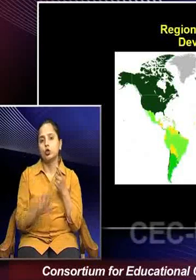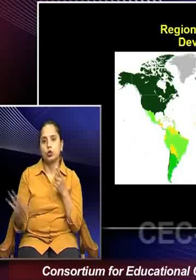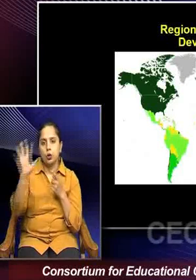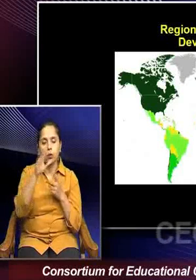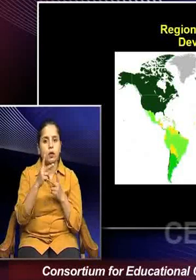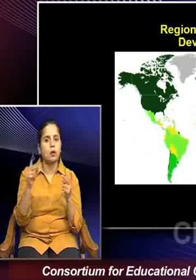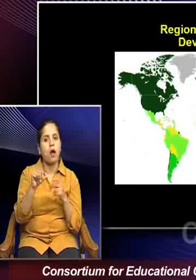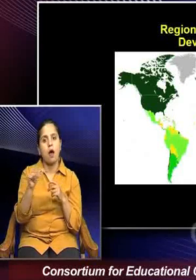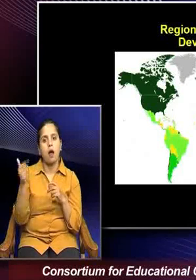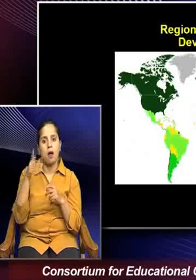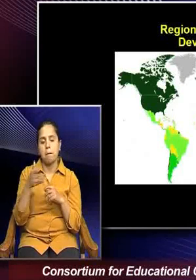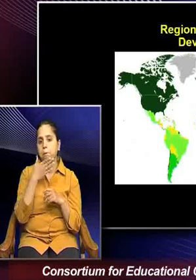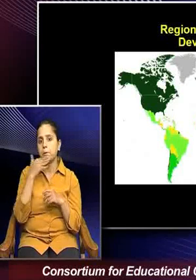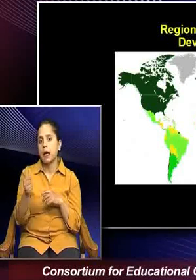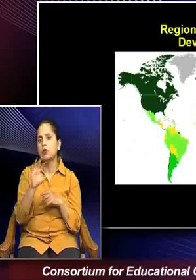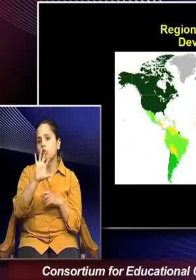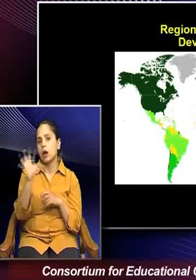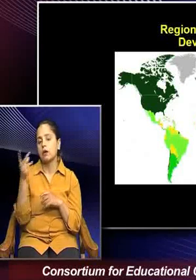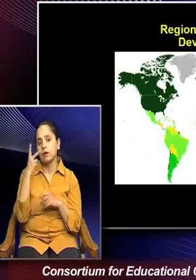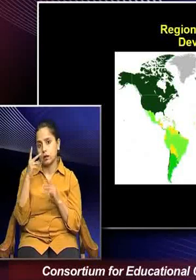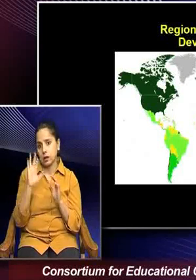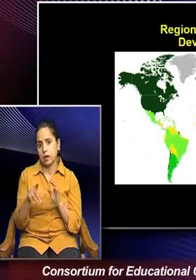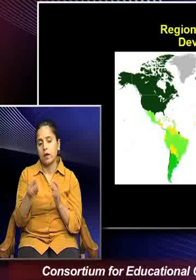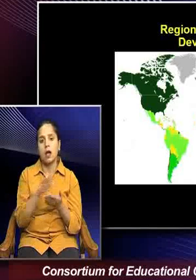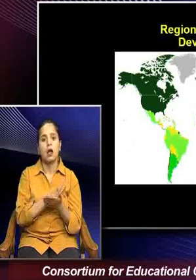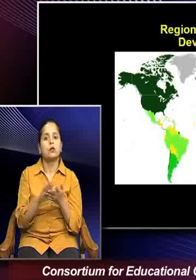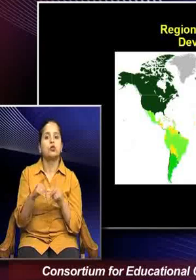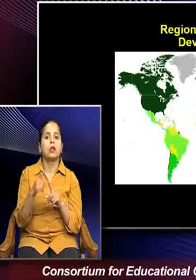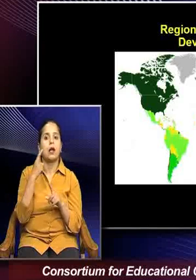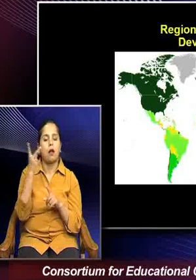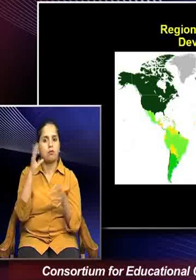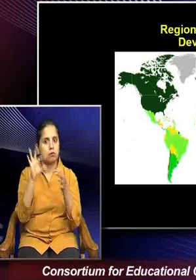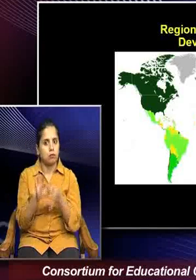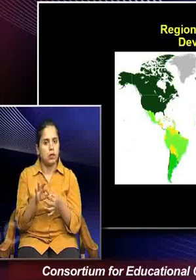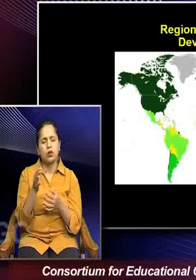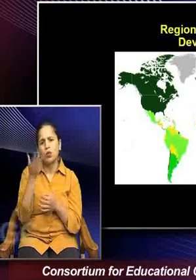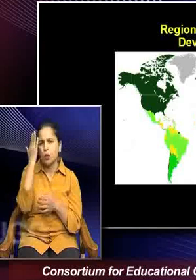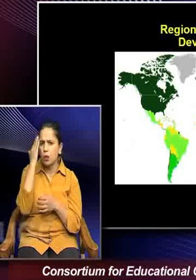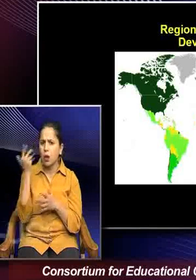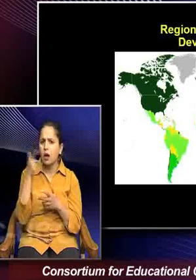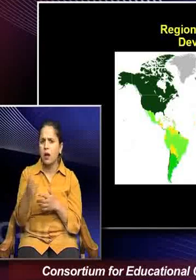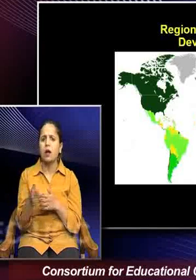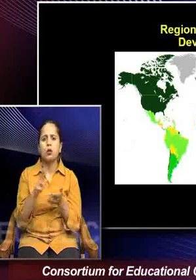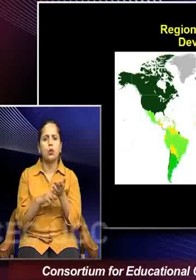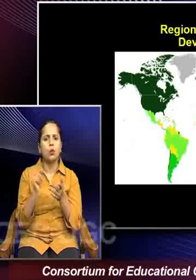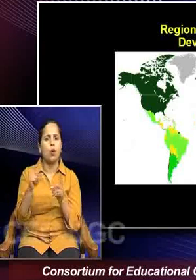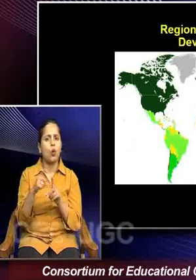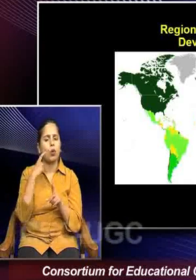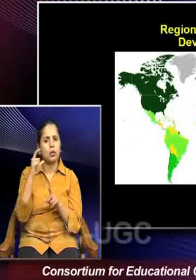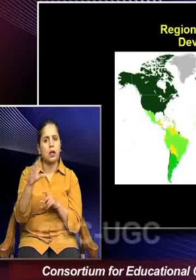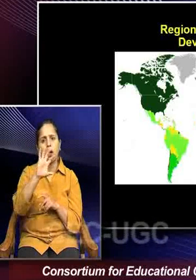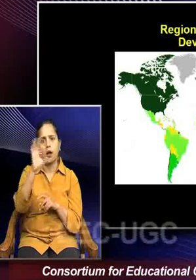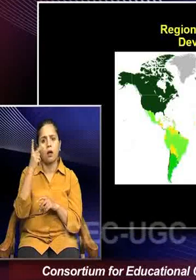Nordic countries, are probably the best countries as far as HDI is concerned. Now why is that these Nordic countries